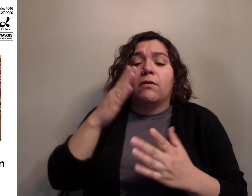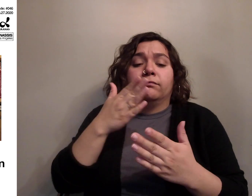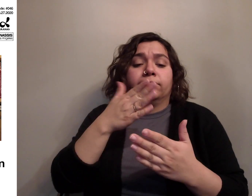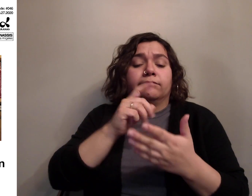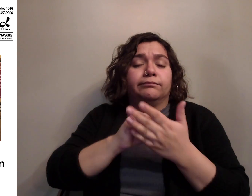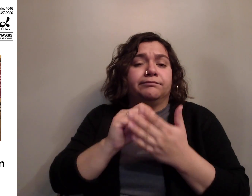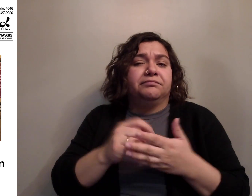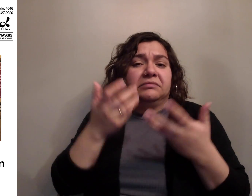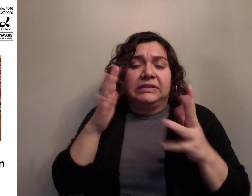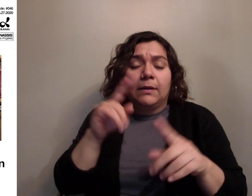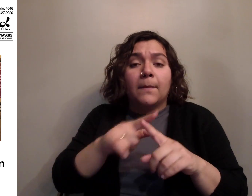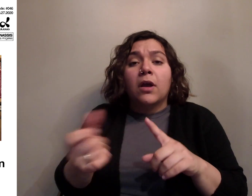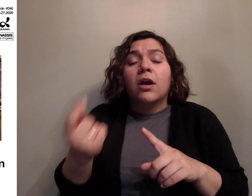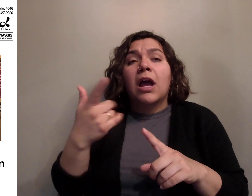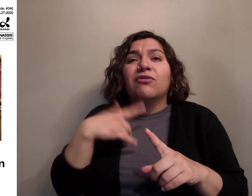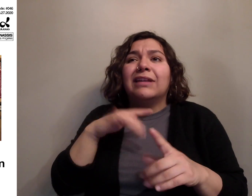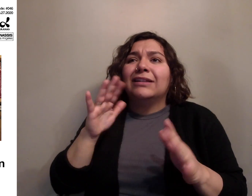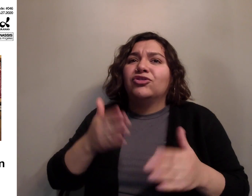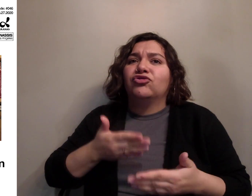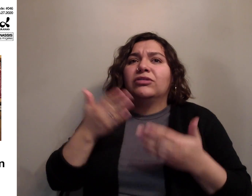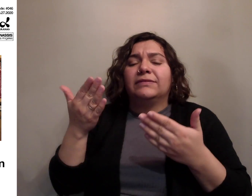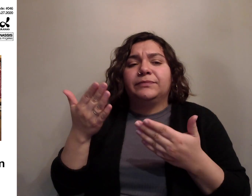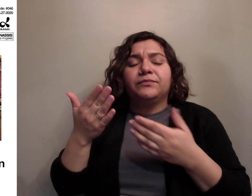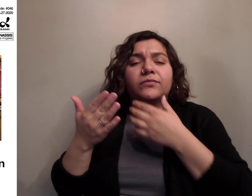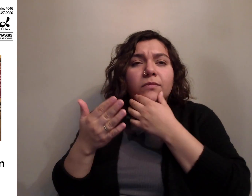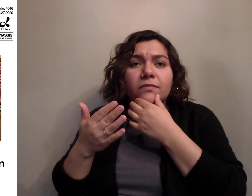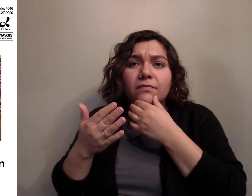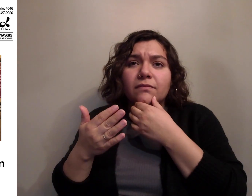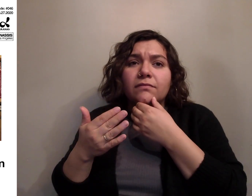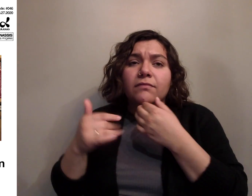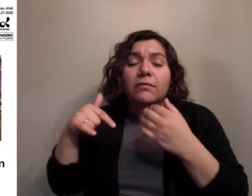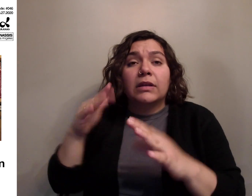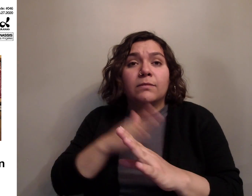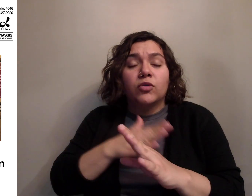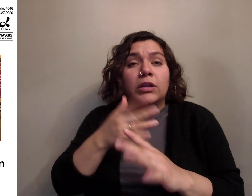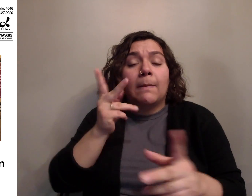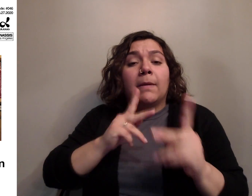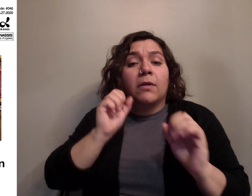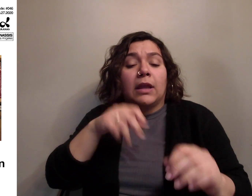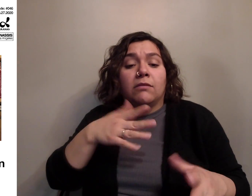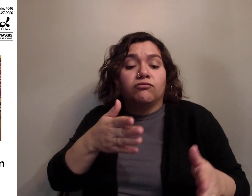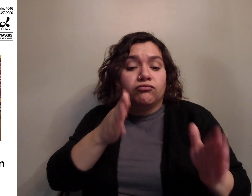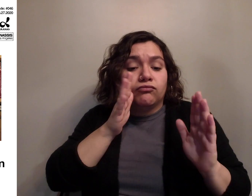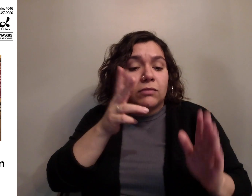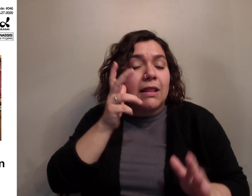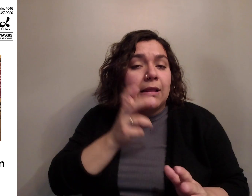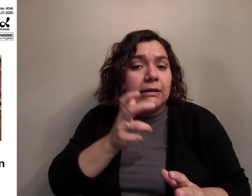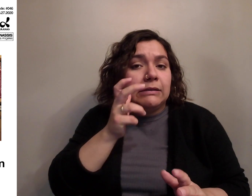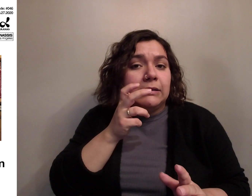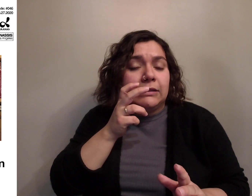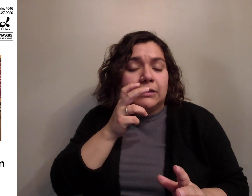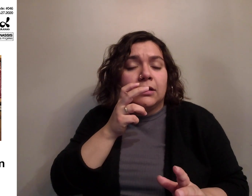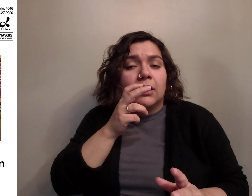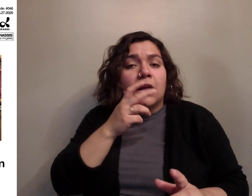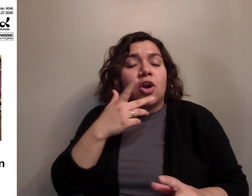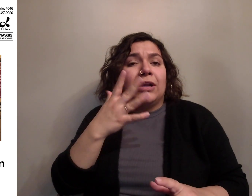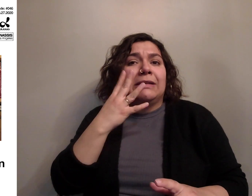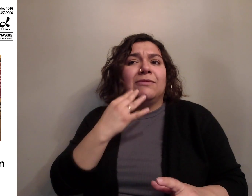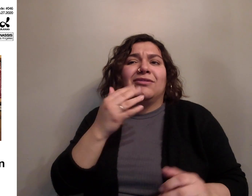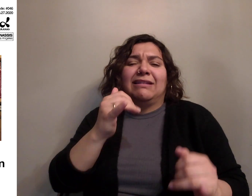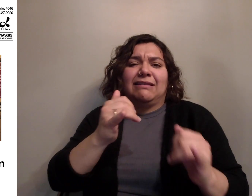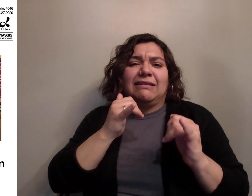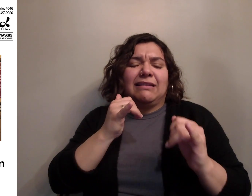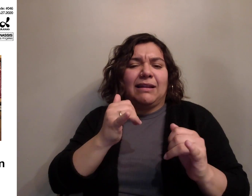about in that piece. I was sort of suggesting that this music that people could turn to who